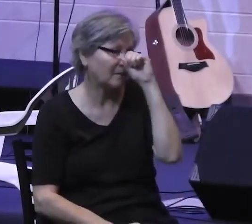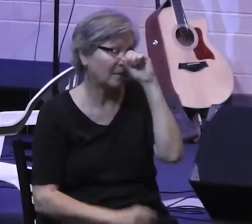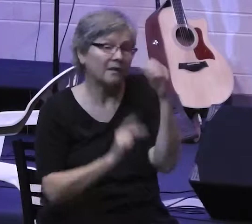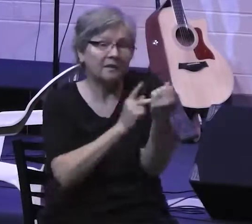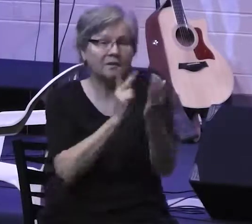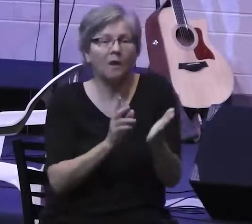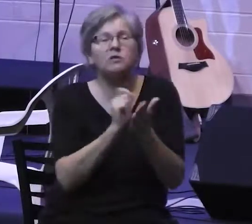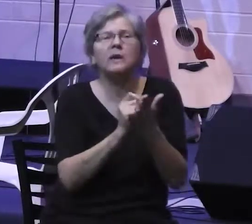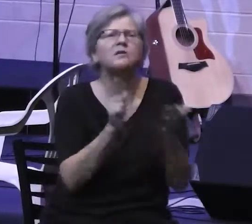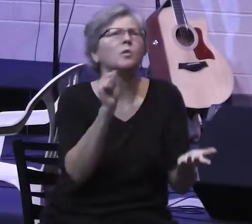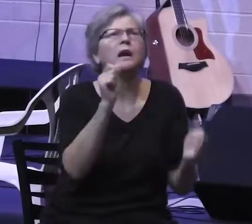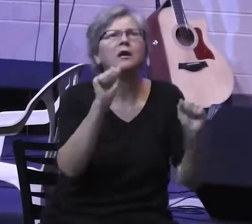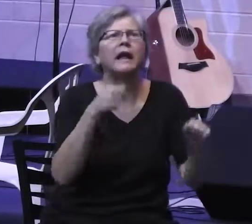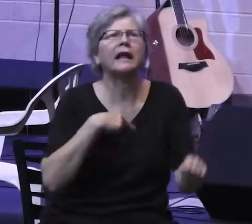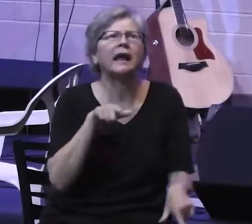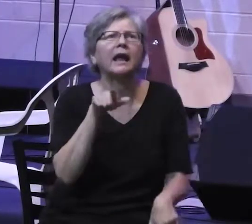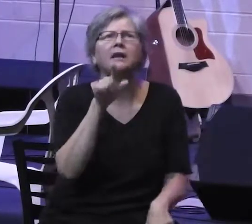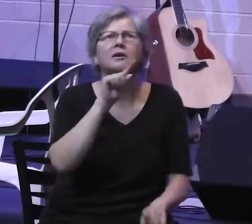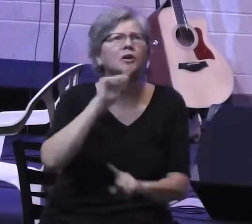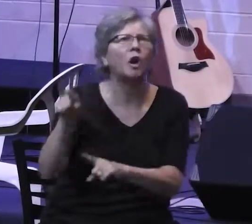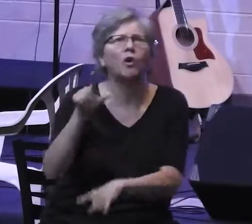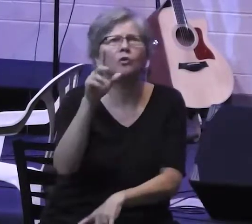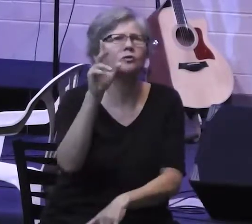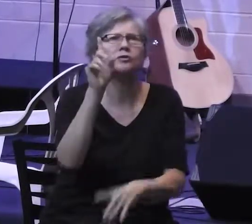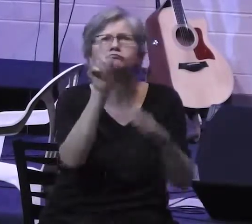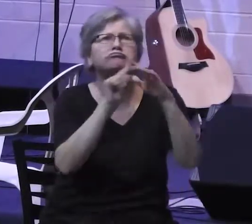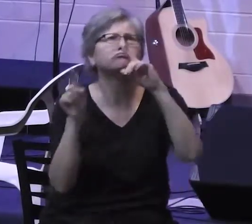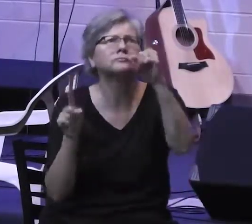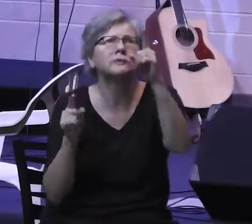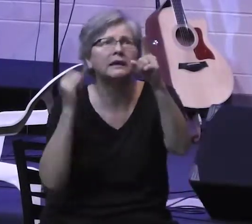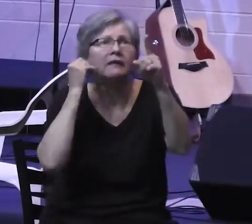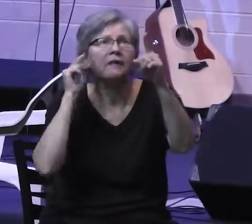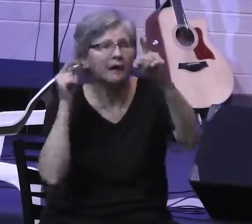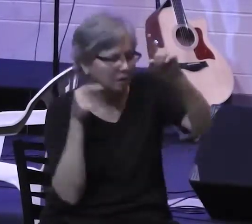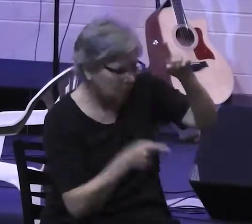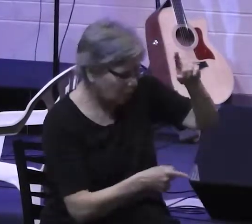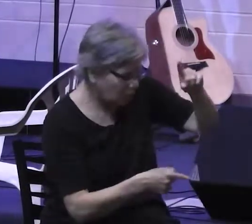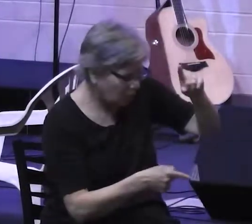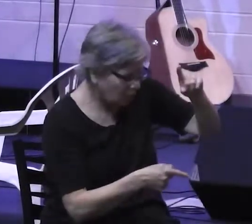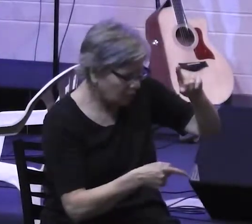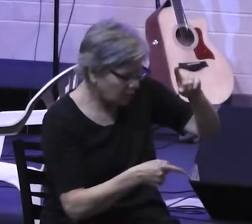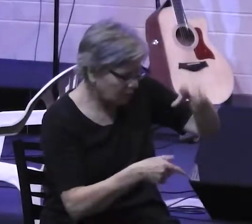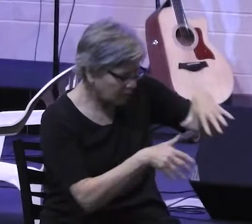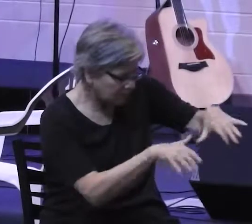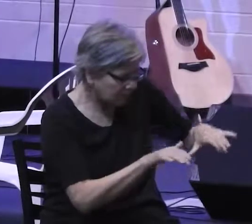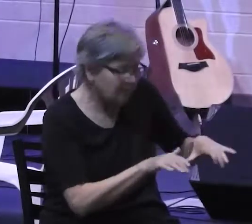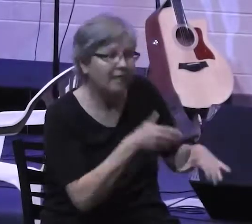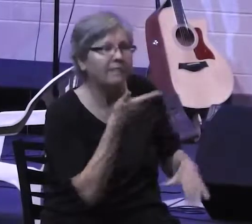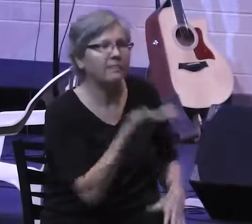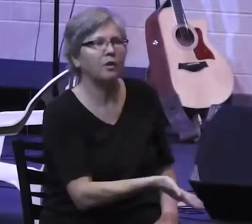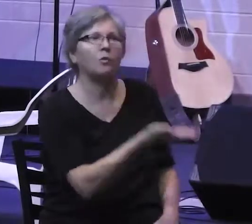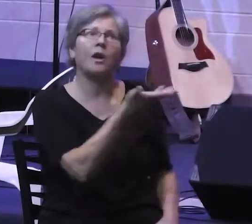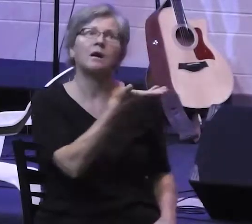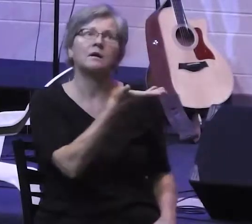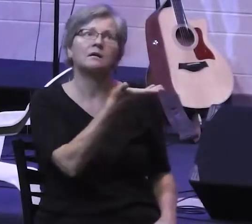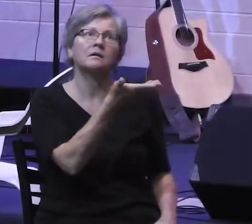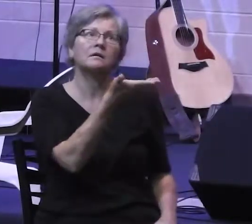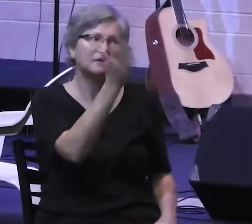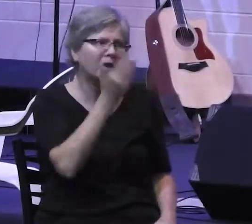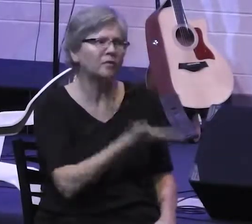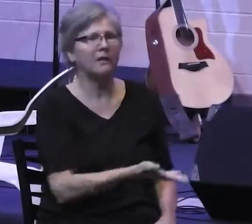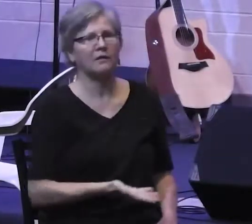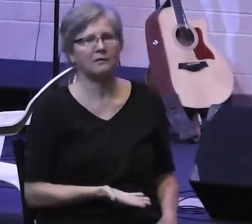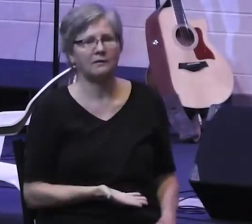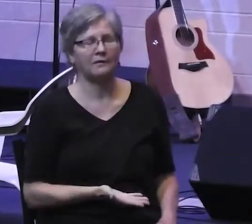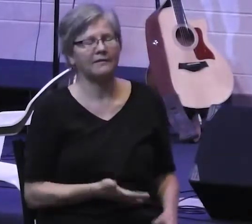to escape from you? If I descend to the grave, there you are. And that's the reality that we live in today,